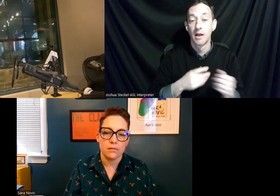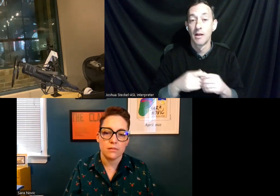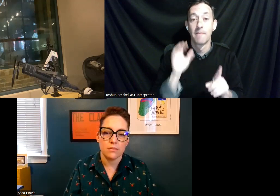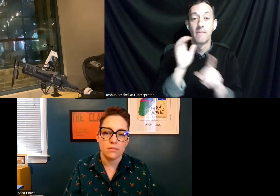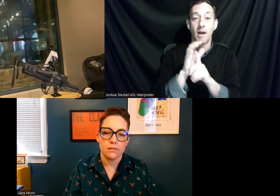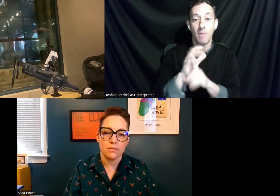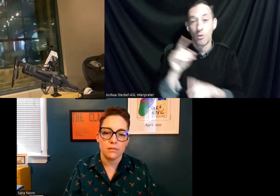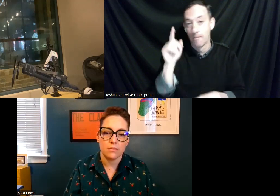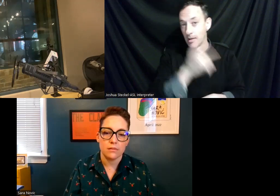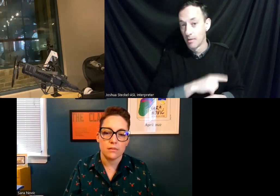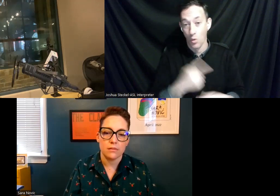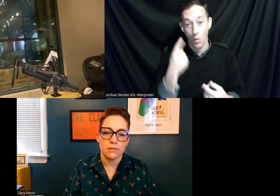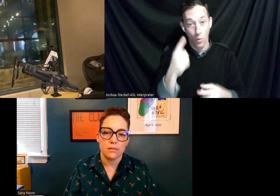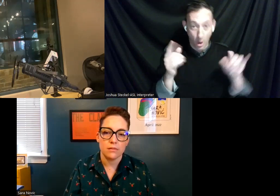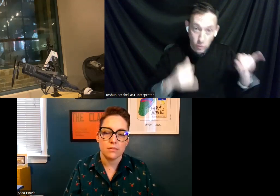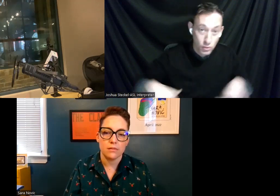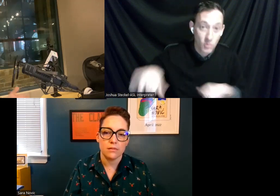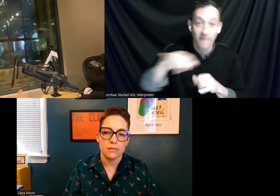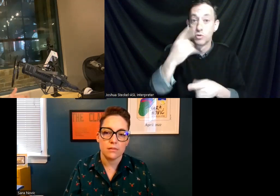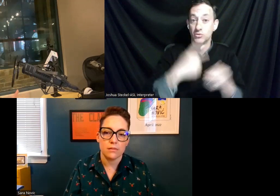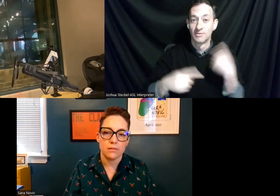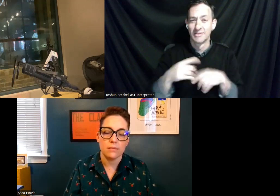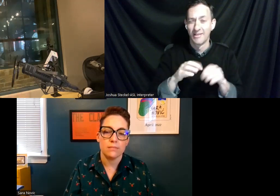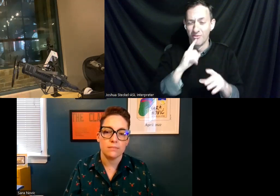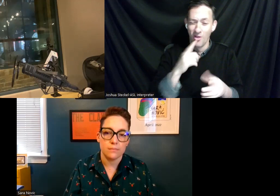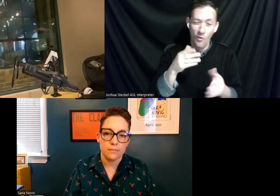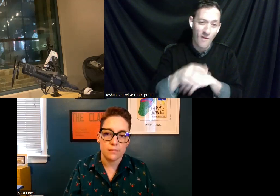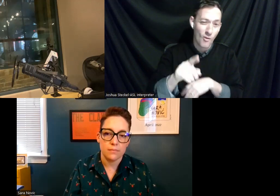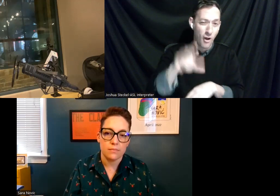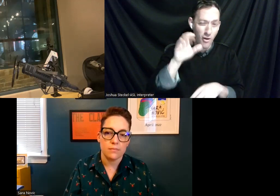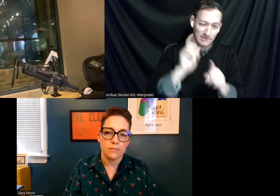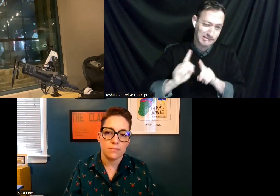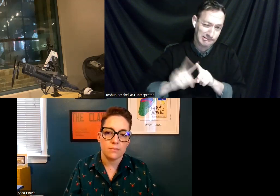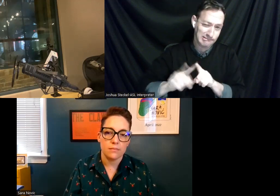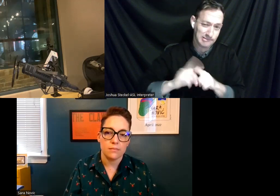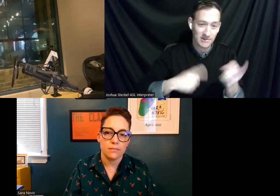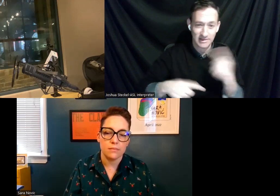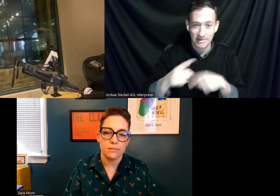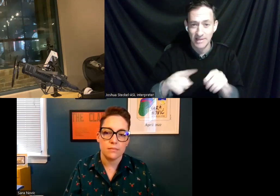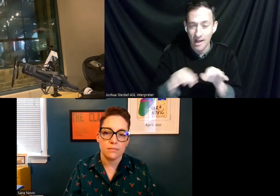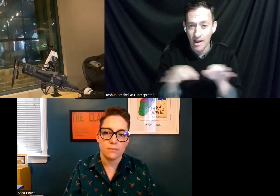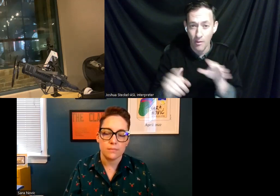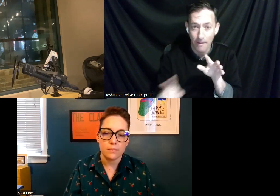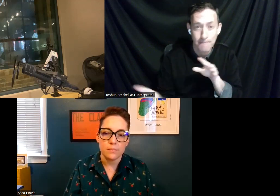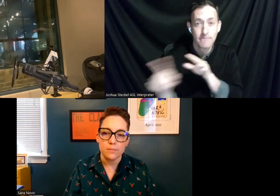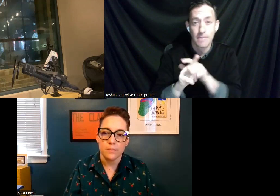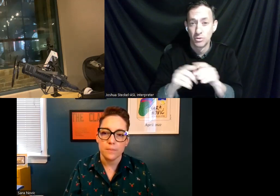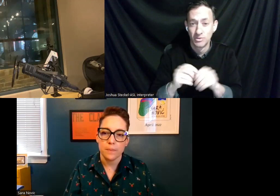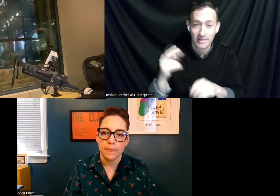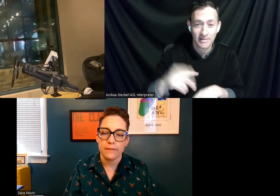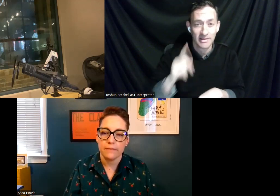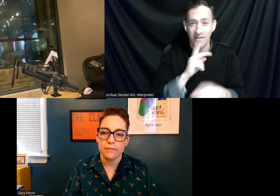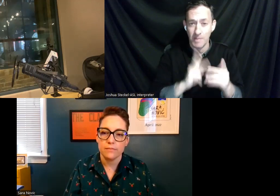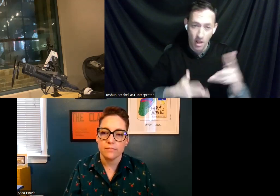one universal sign language, but hundreds of sign languages that have emerged throughout history when deaf people have come together in